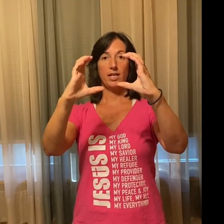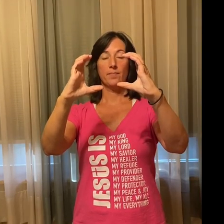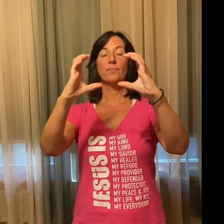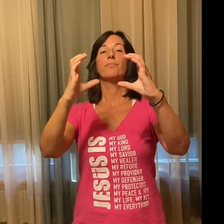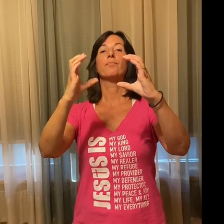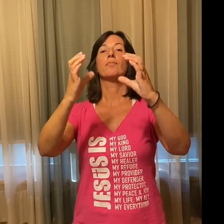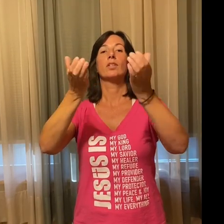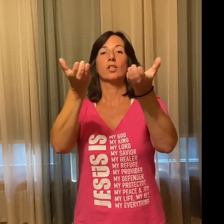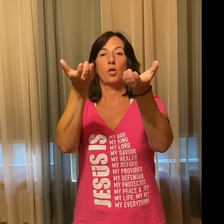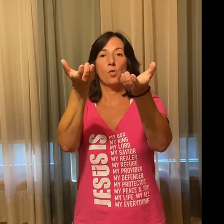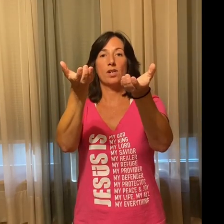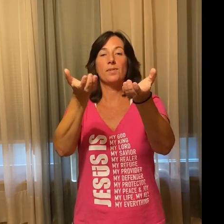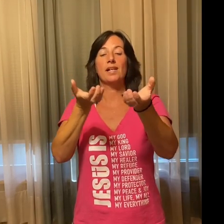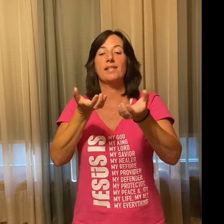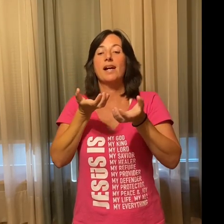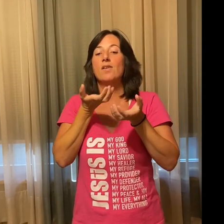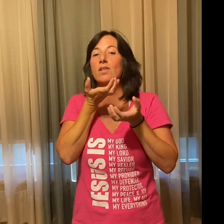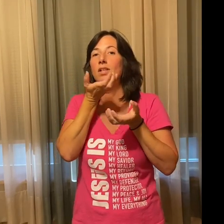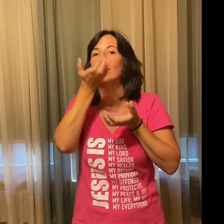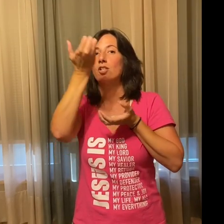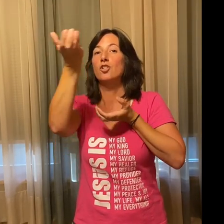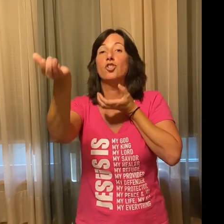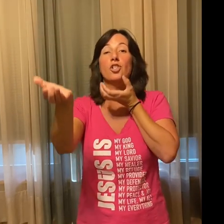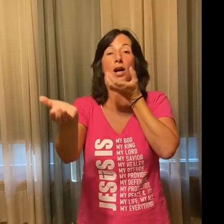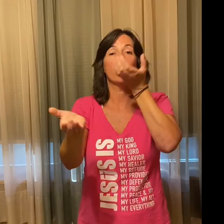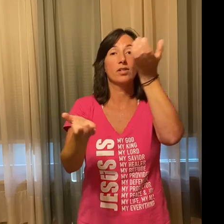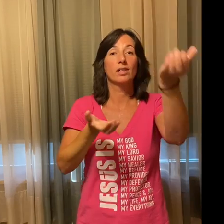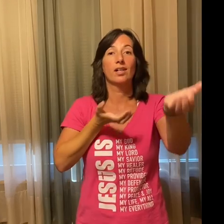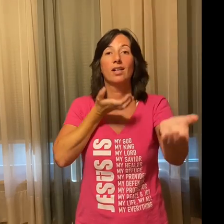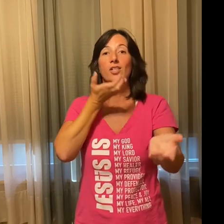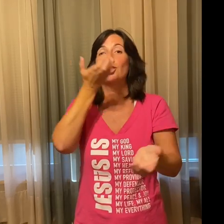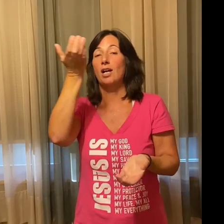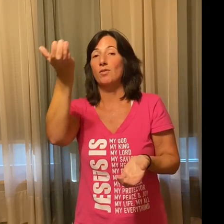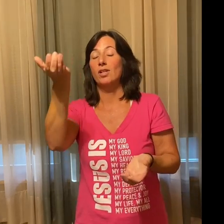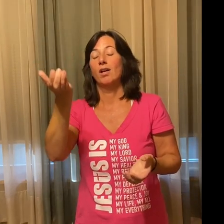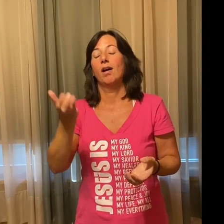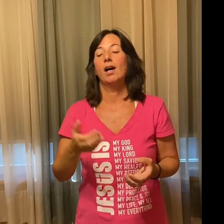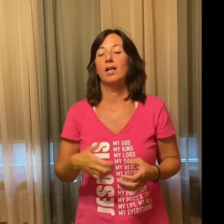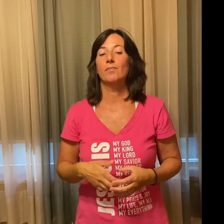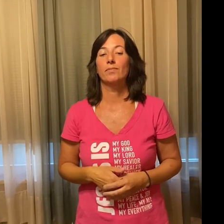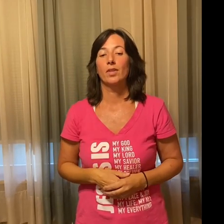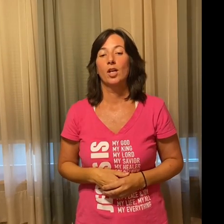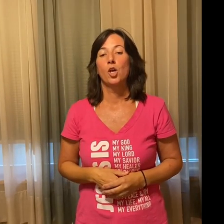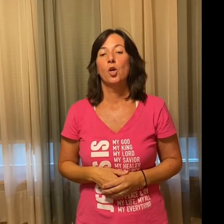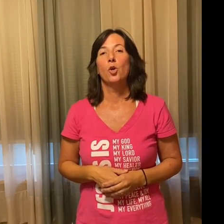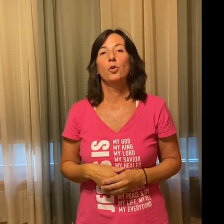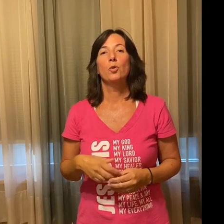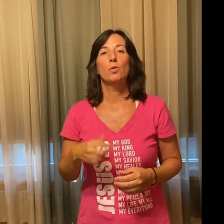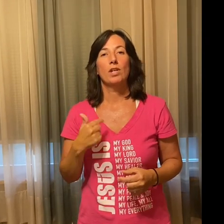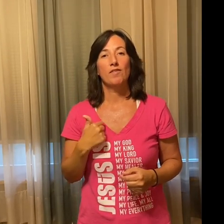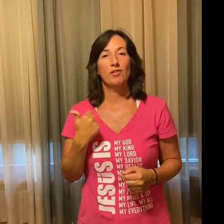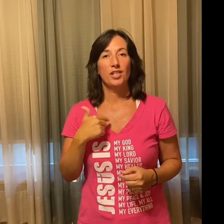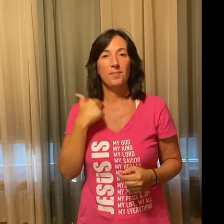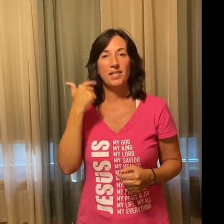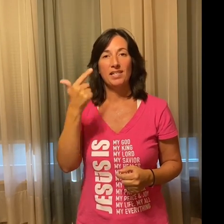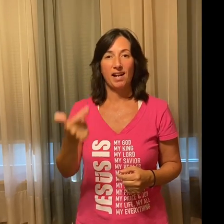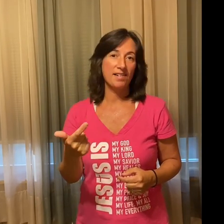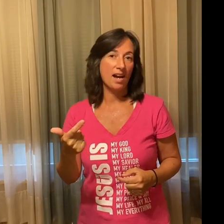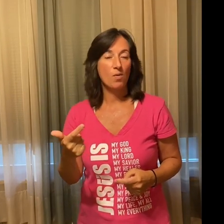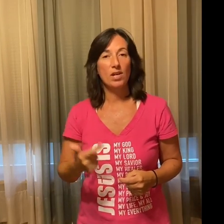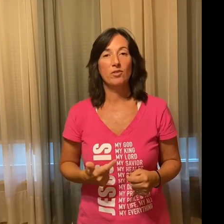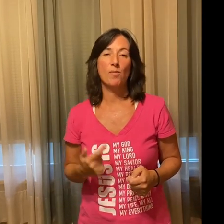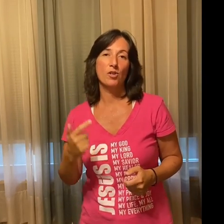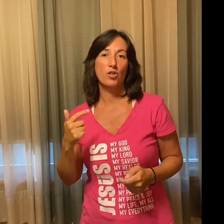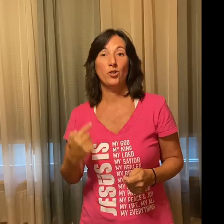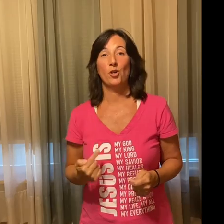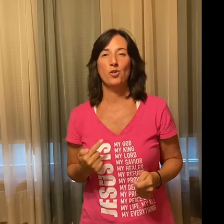Letter C. Hold it upside down. Shout. Shout. You will never see me sign